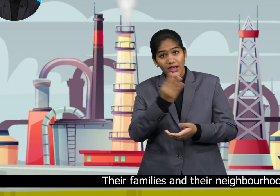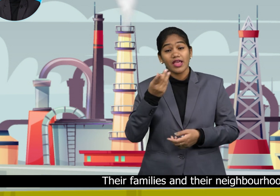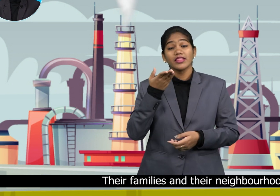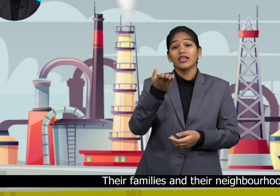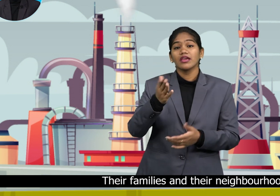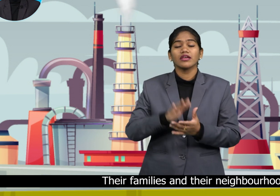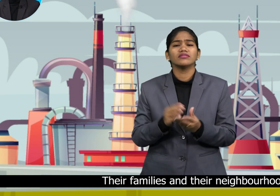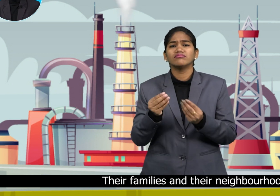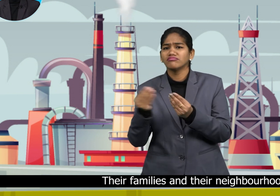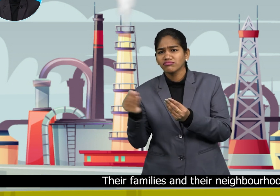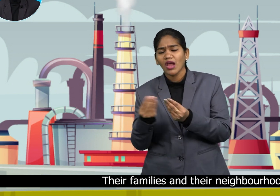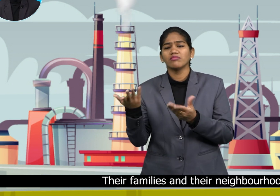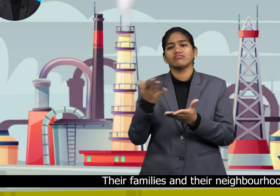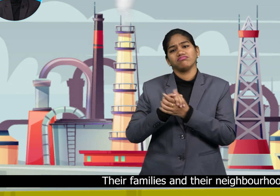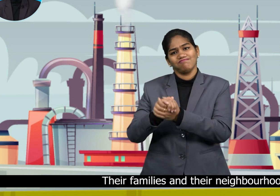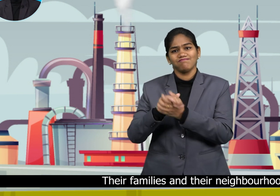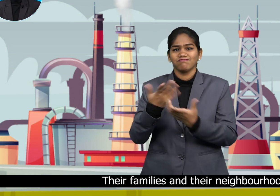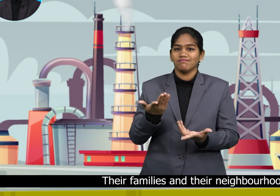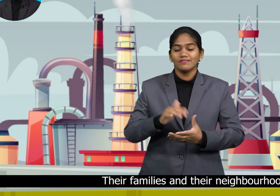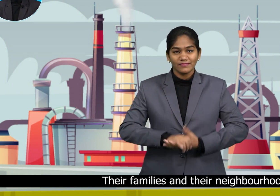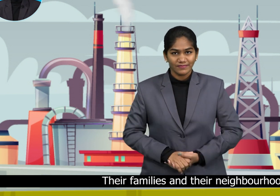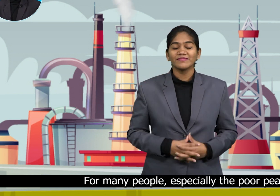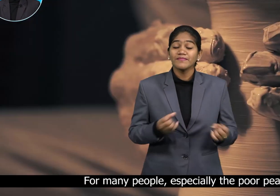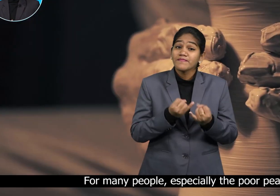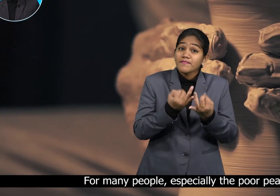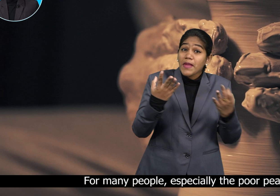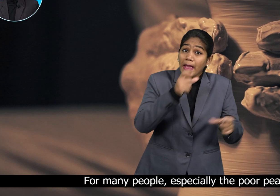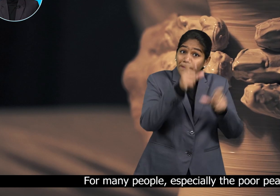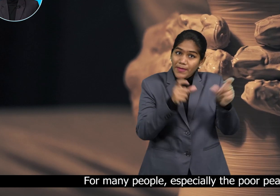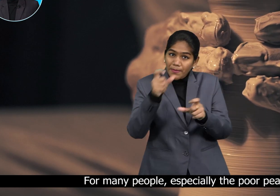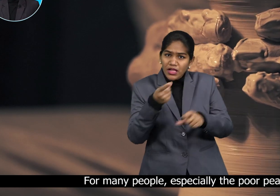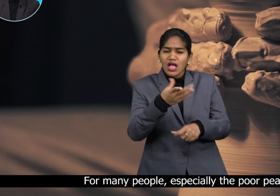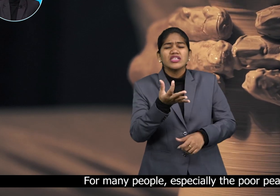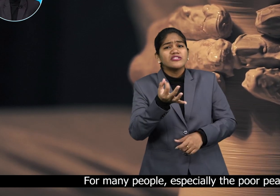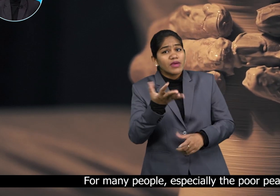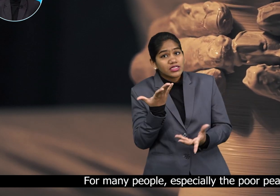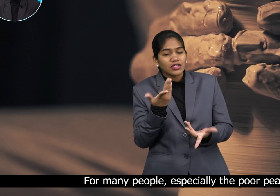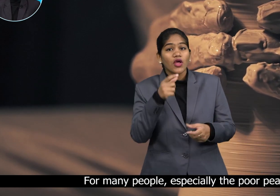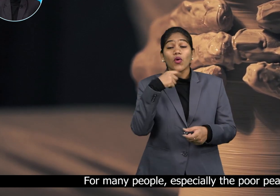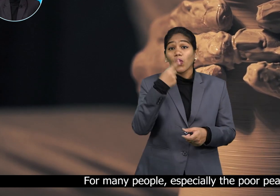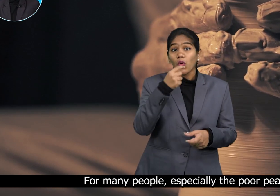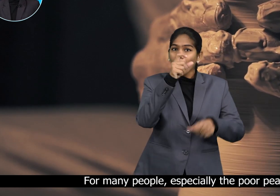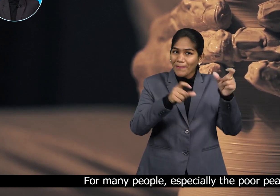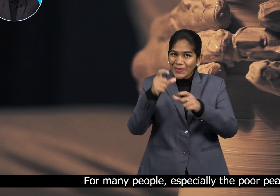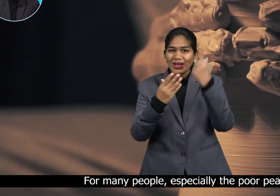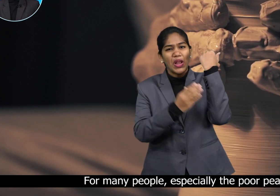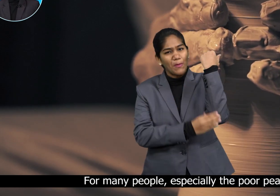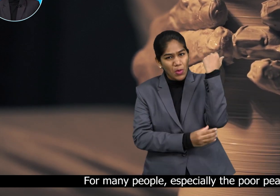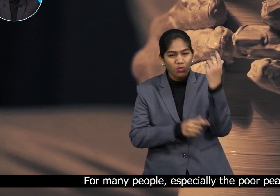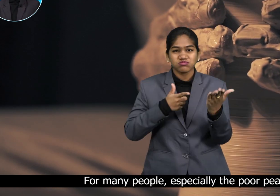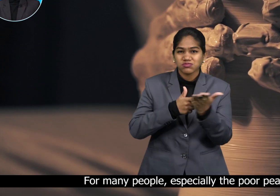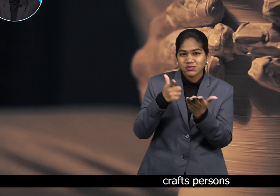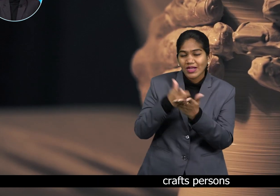and their neighborhood. For many people, especially the poor peasants,